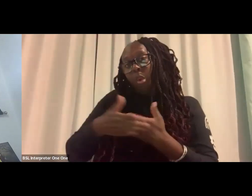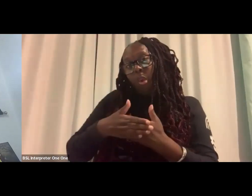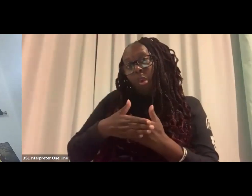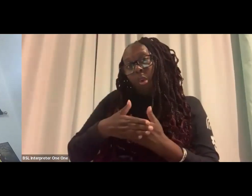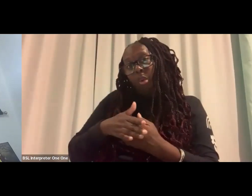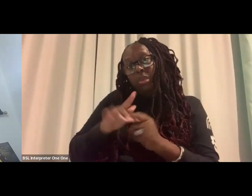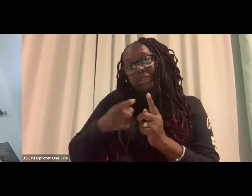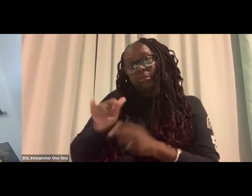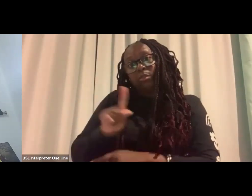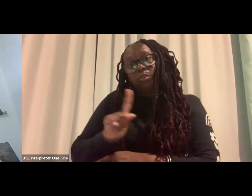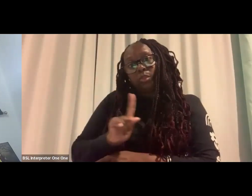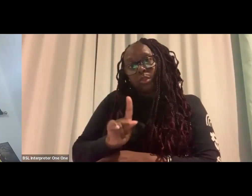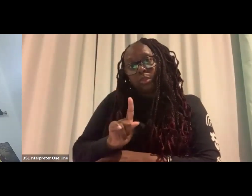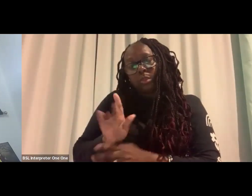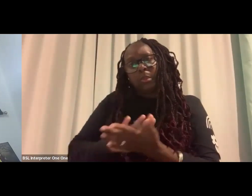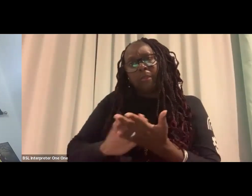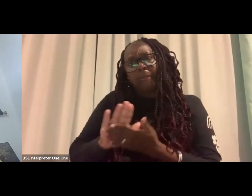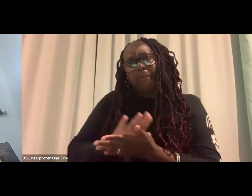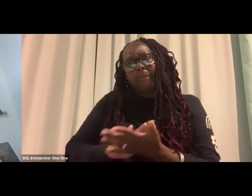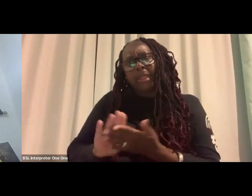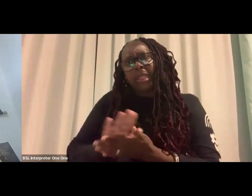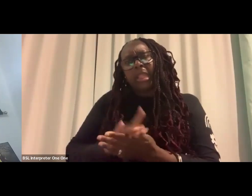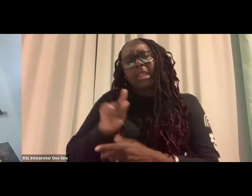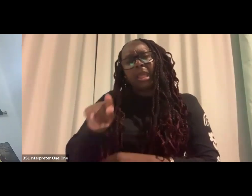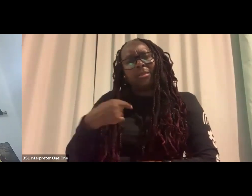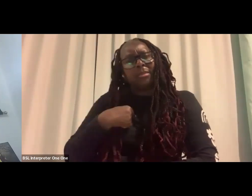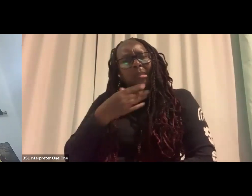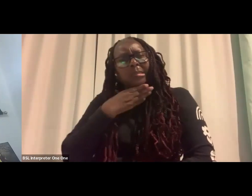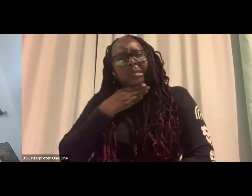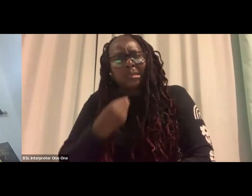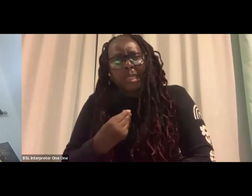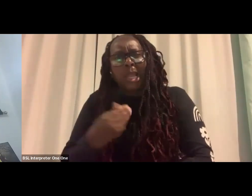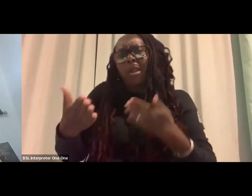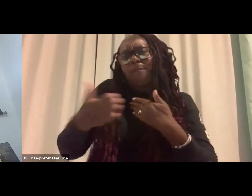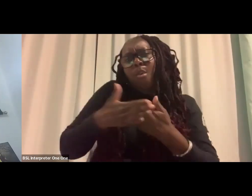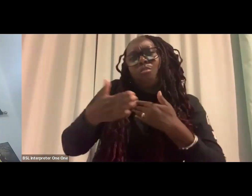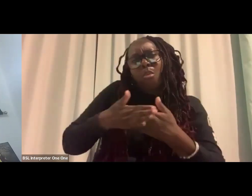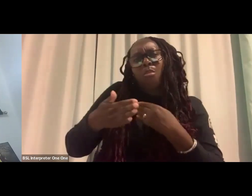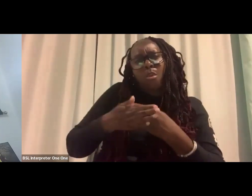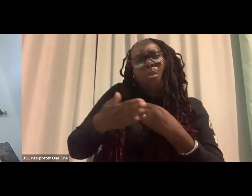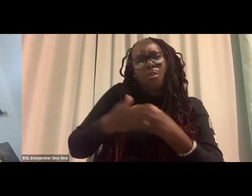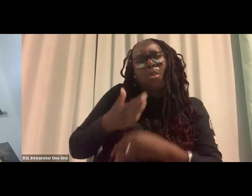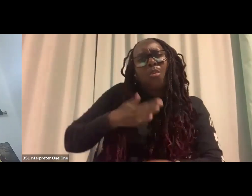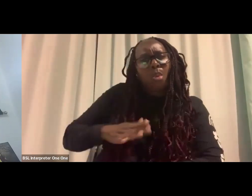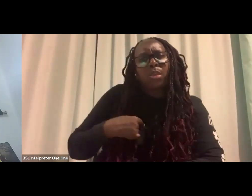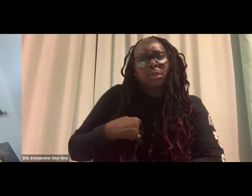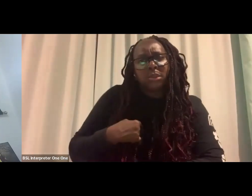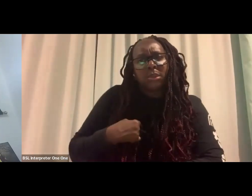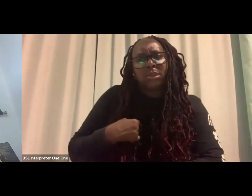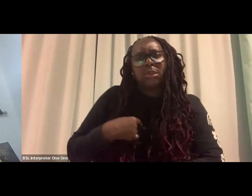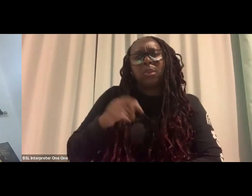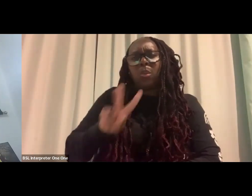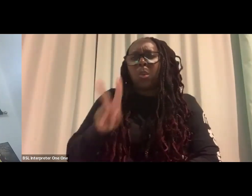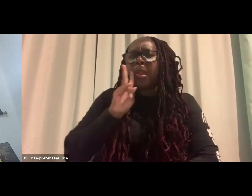think we really have to liberate our desire for more wants, and probably look